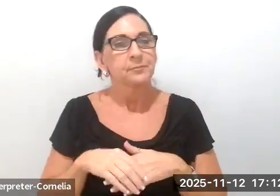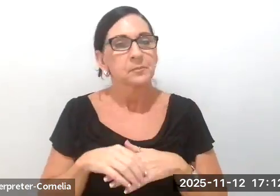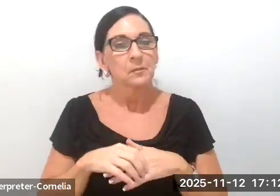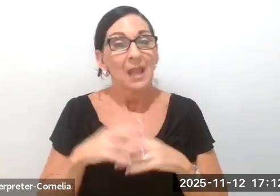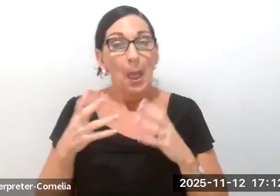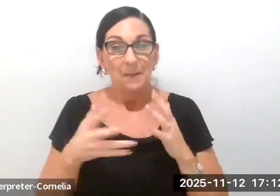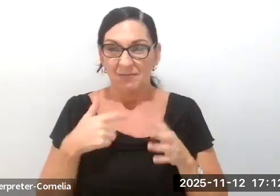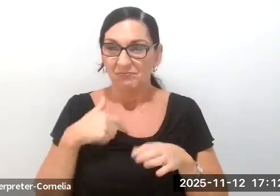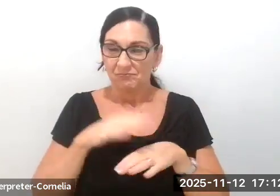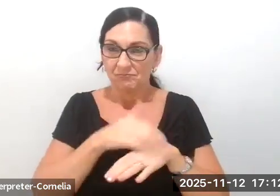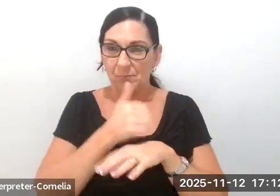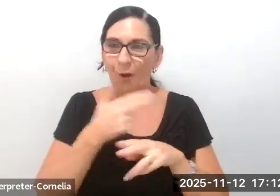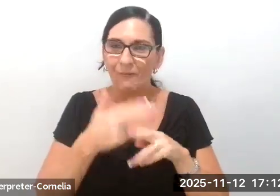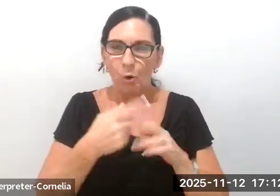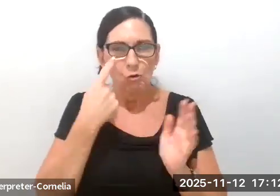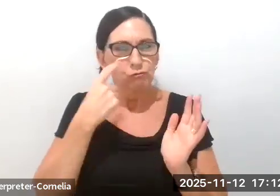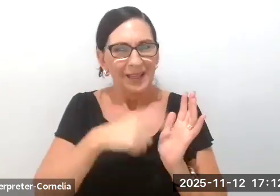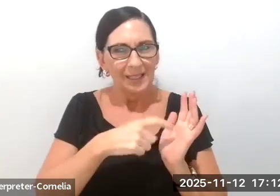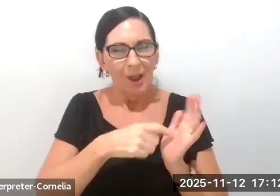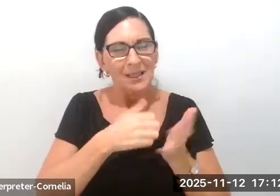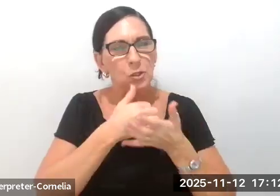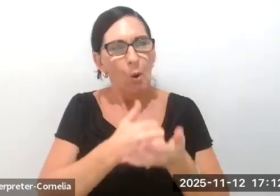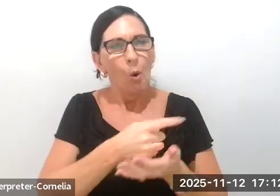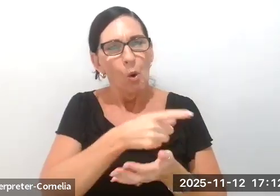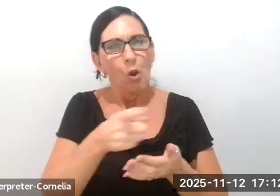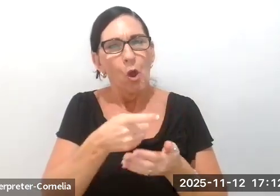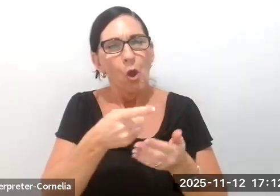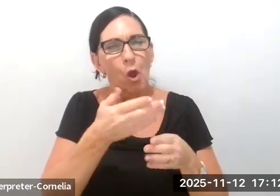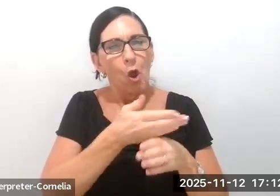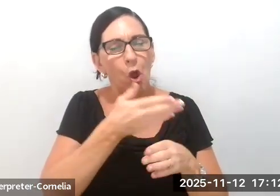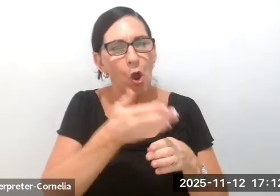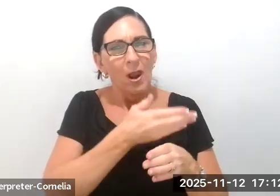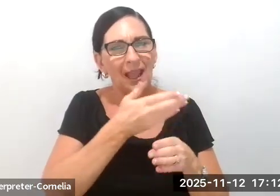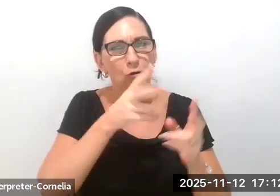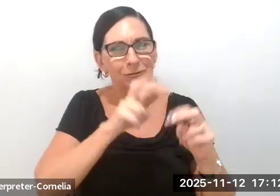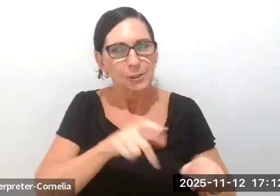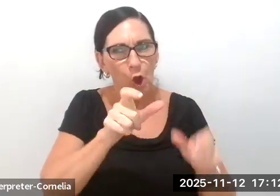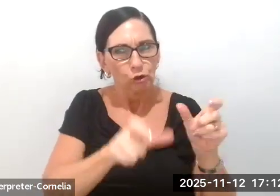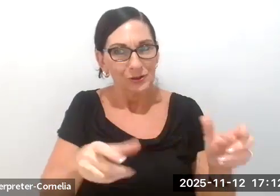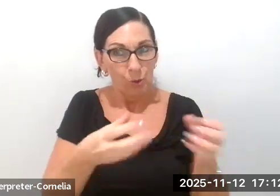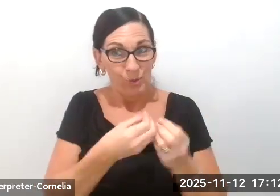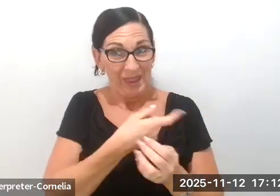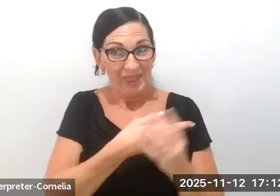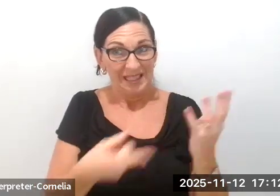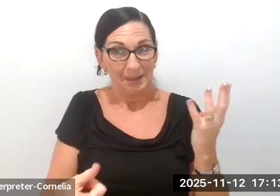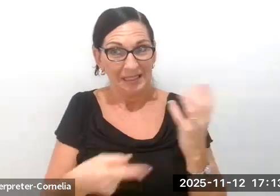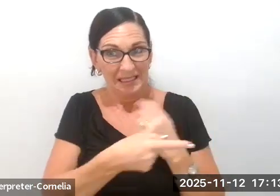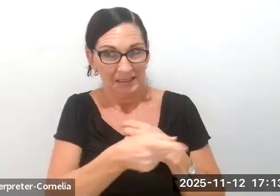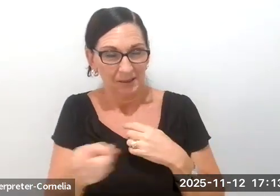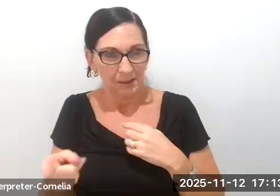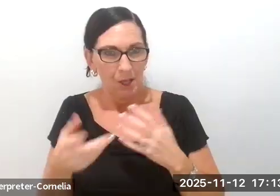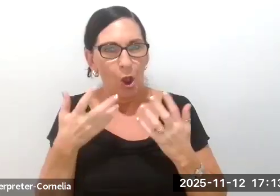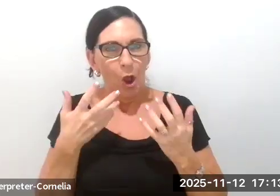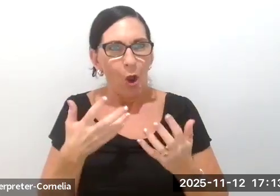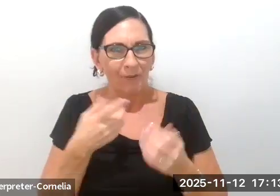recognise and support emerging and early career researchers with disability. Too often, talented students and